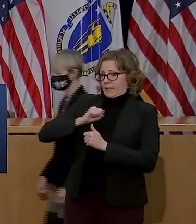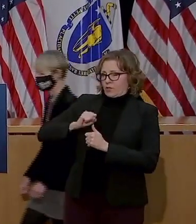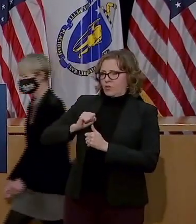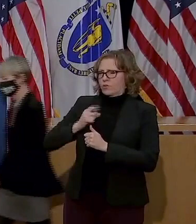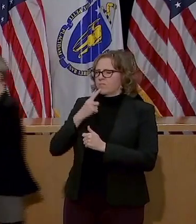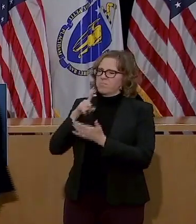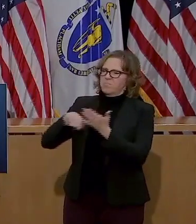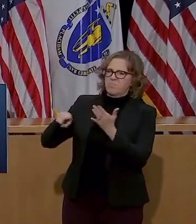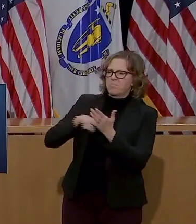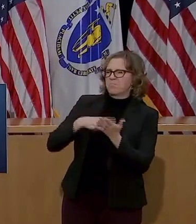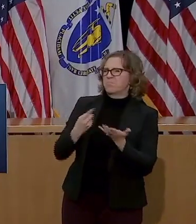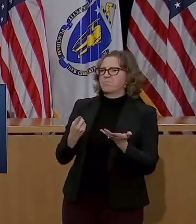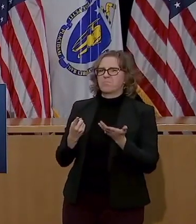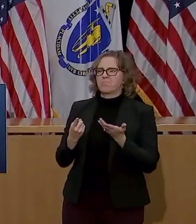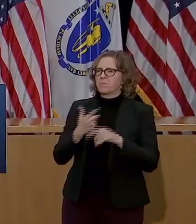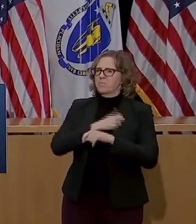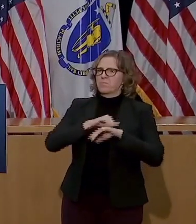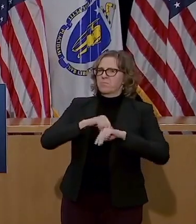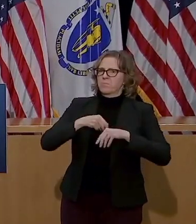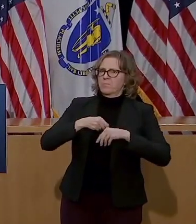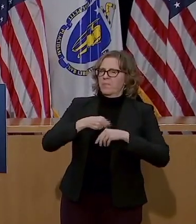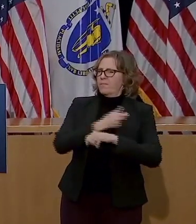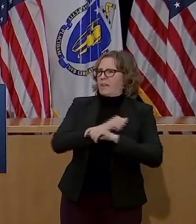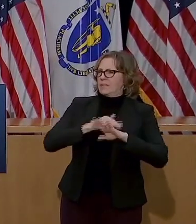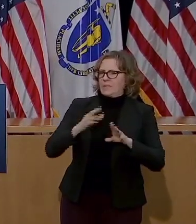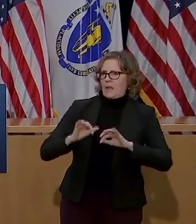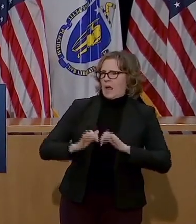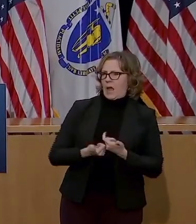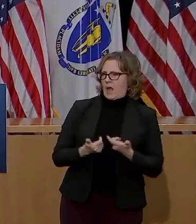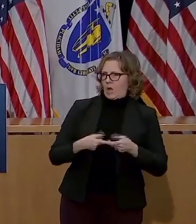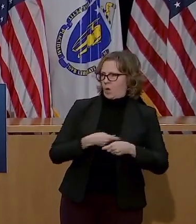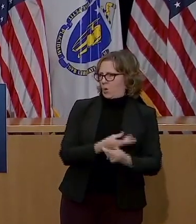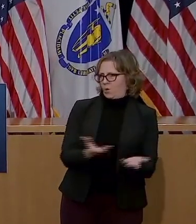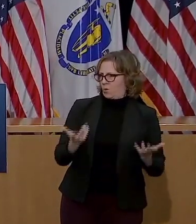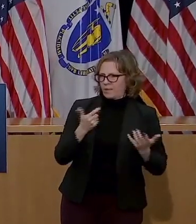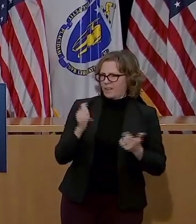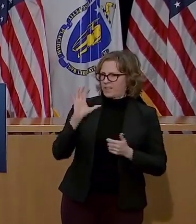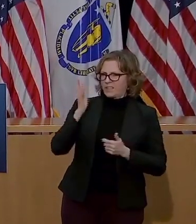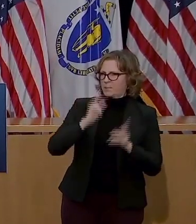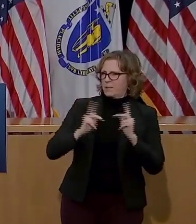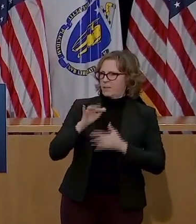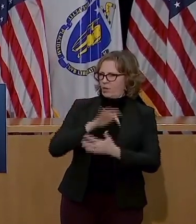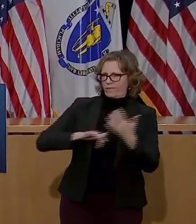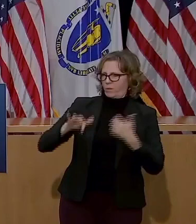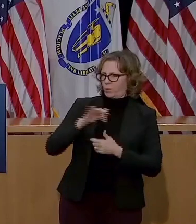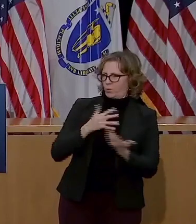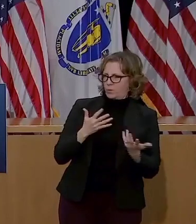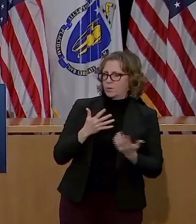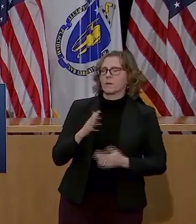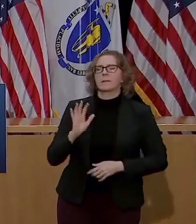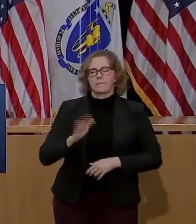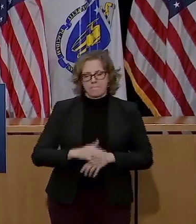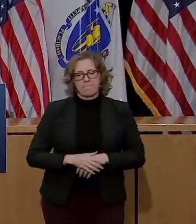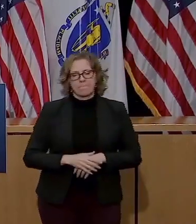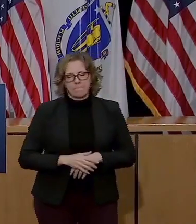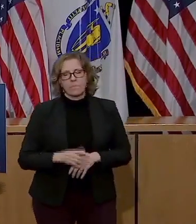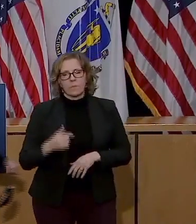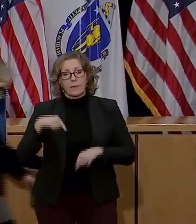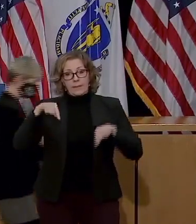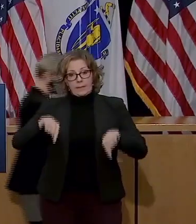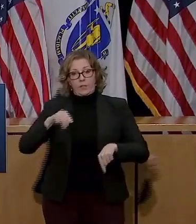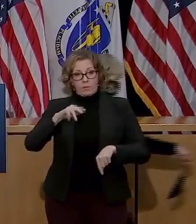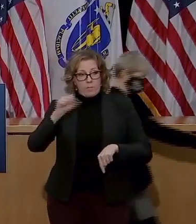they can sign up even to get this done. Do you think the process is confusing? I think in Massachusetts we made some decisions, and I